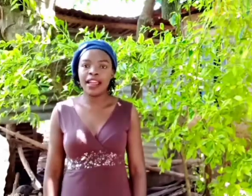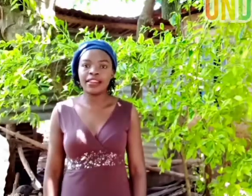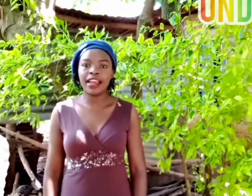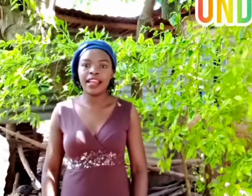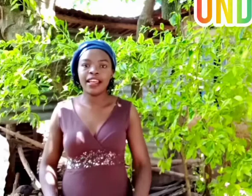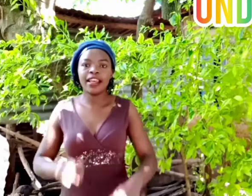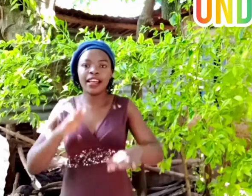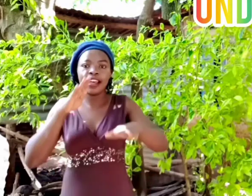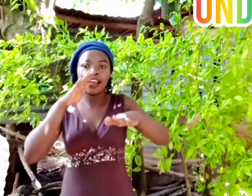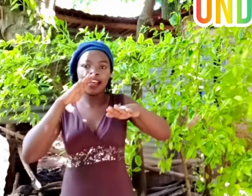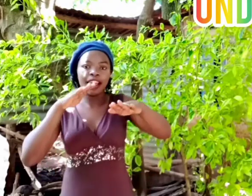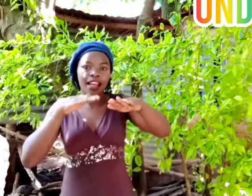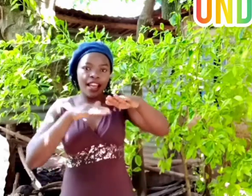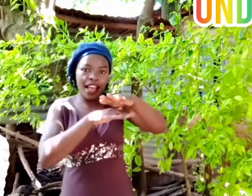Under. Under.